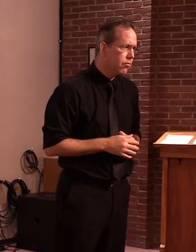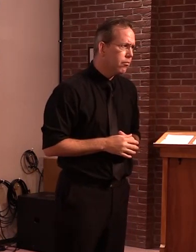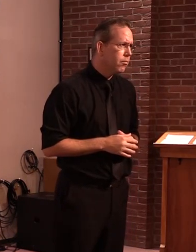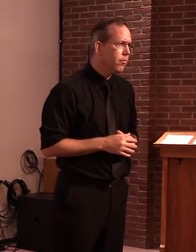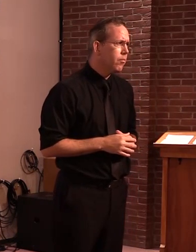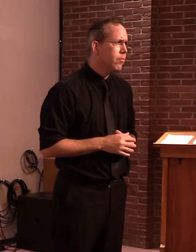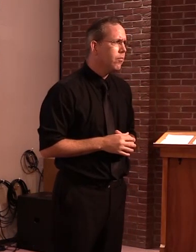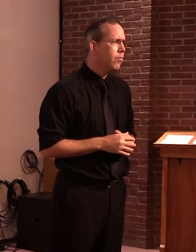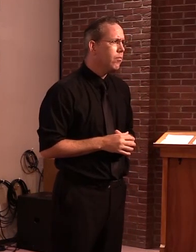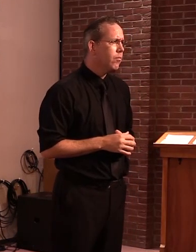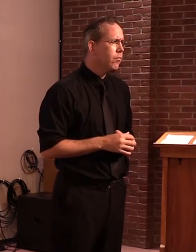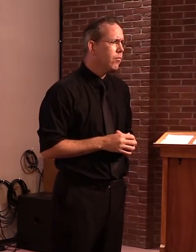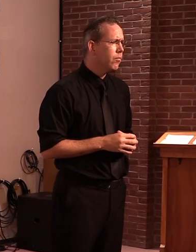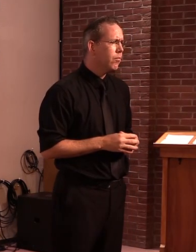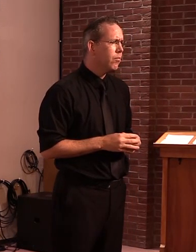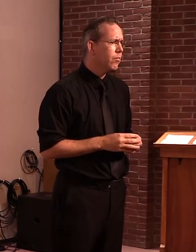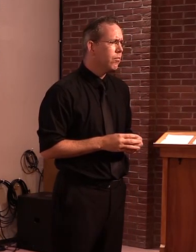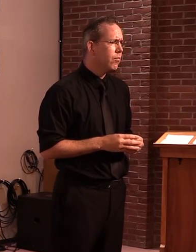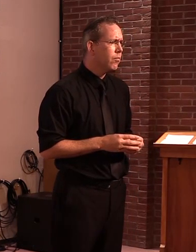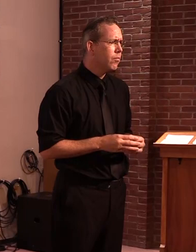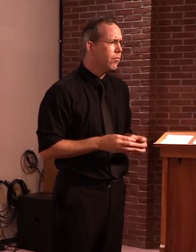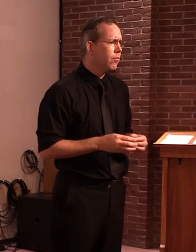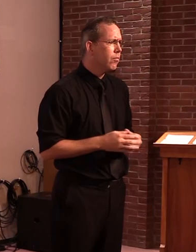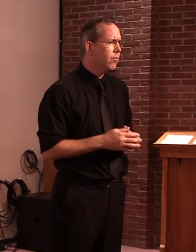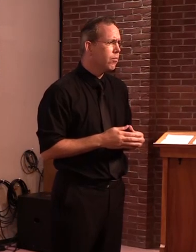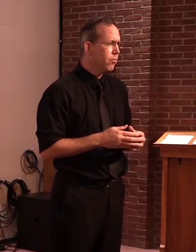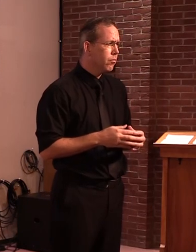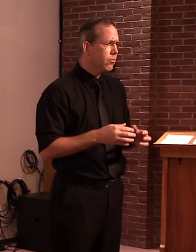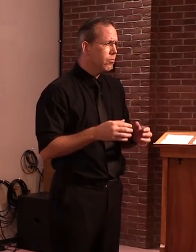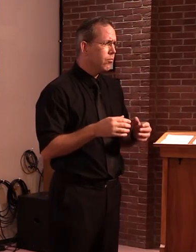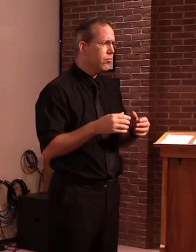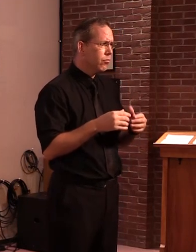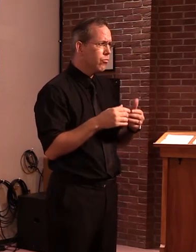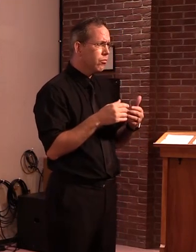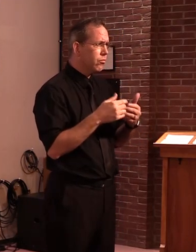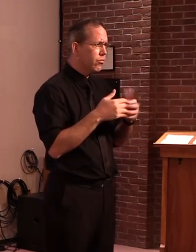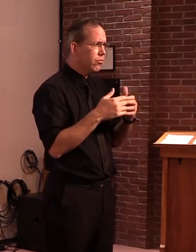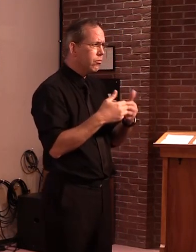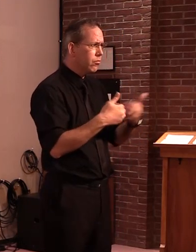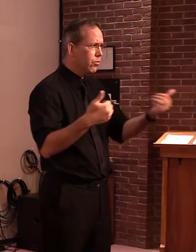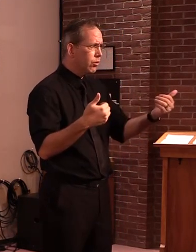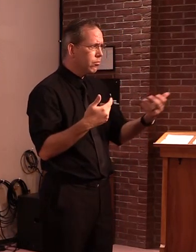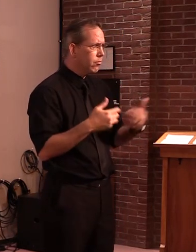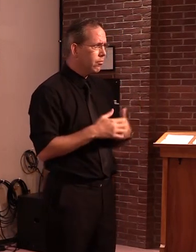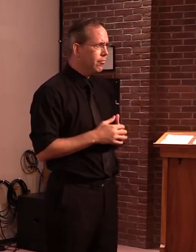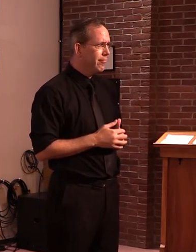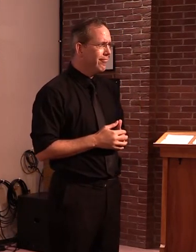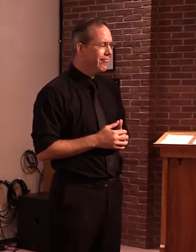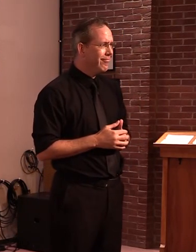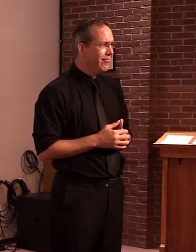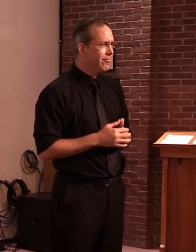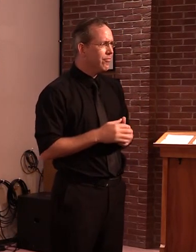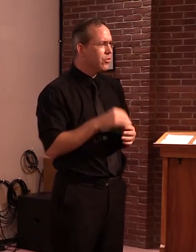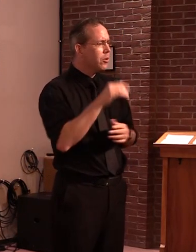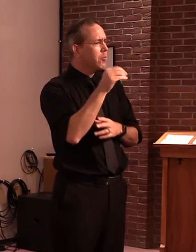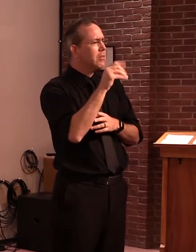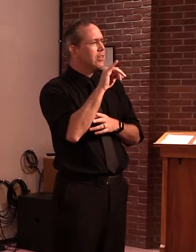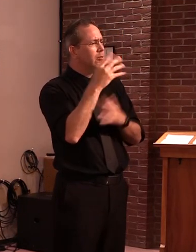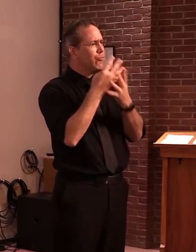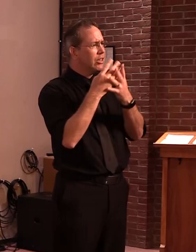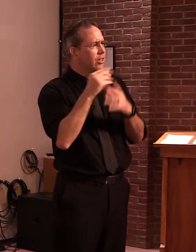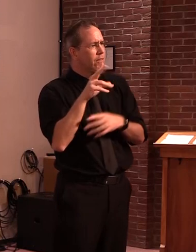with the facility down there to make sure that the workforce is tested as well.